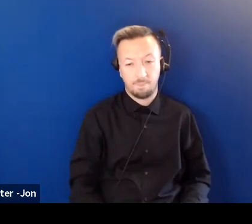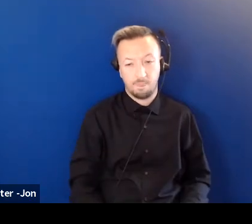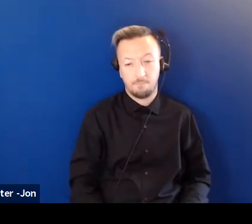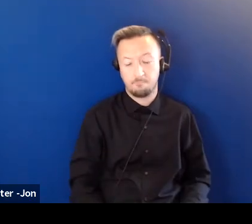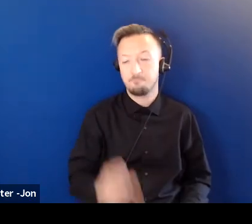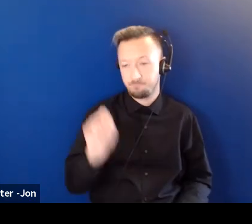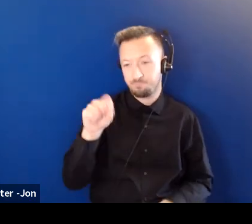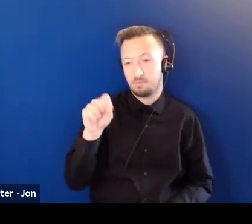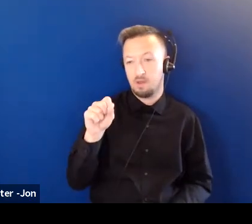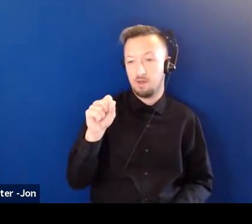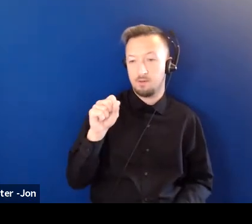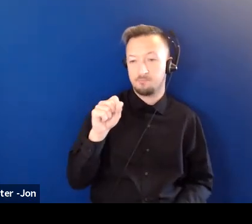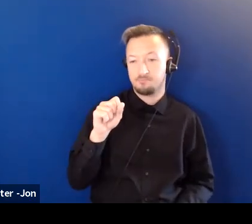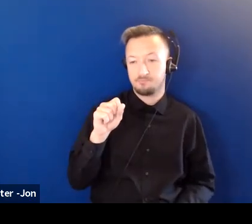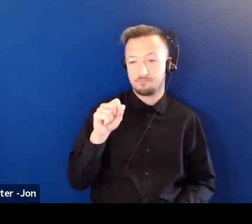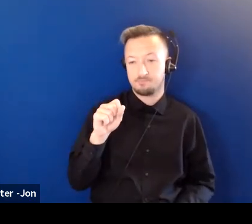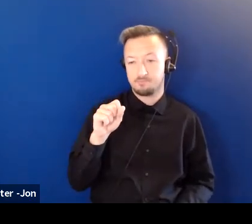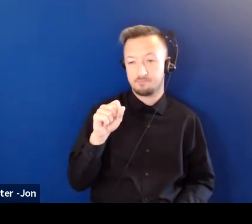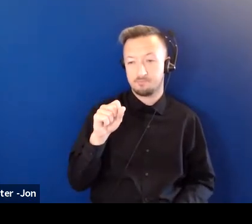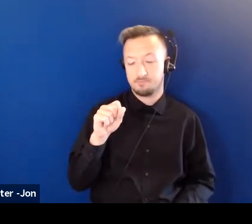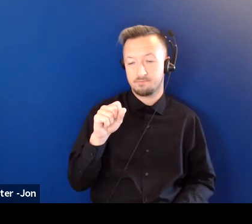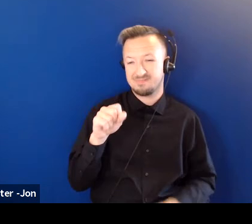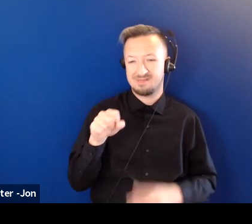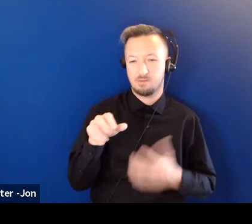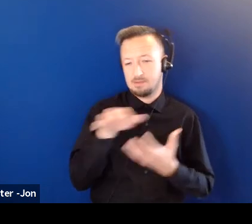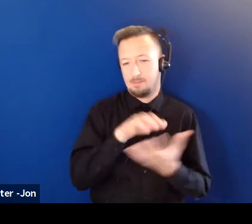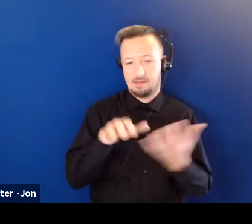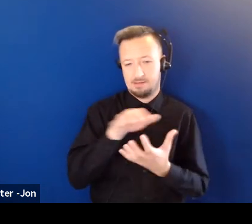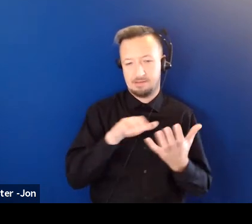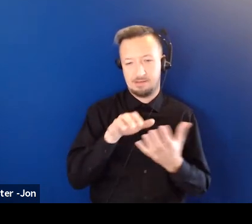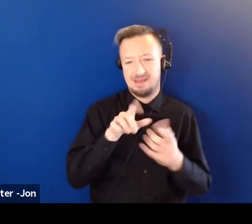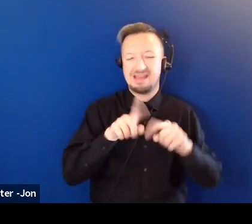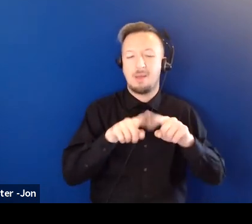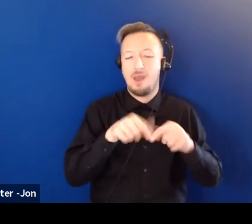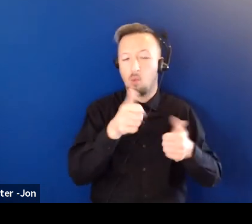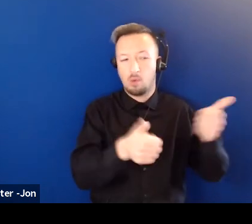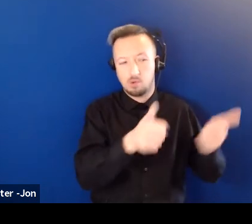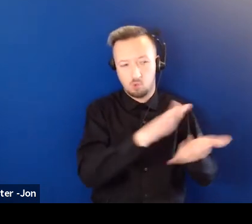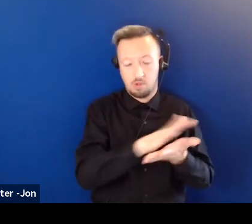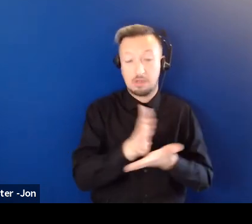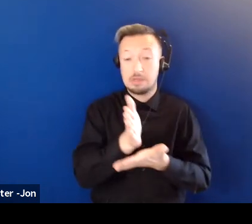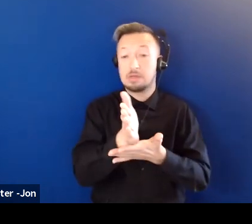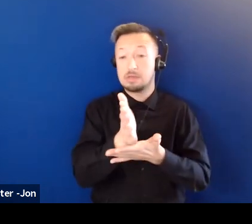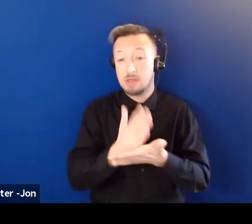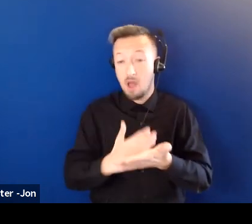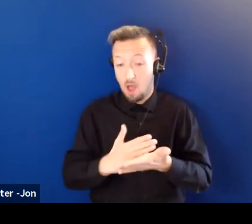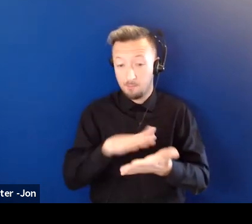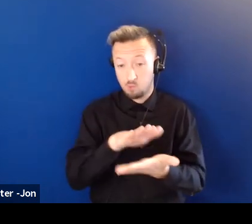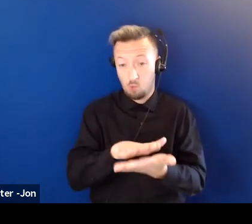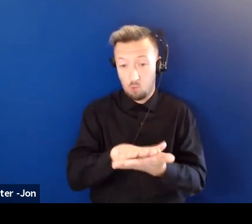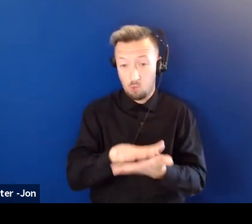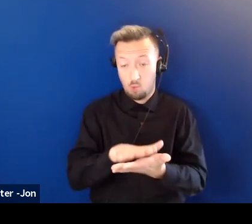Sure. So it was a mix of both, depending on which school we were going to. So some schools we saw